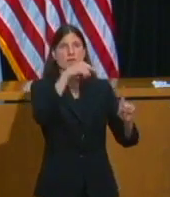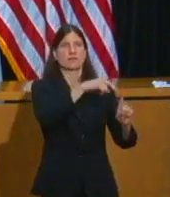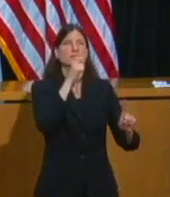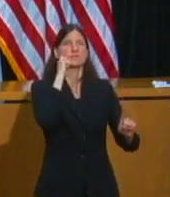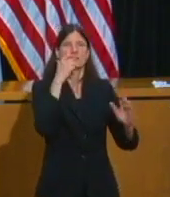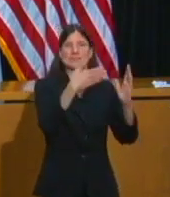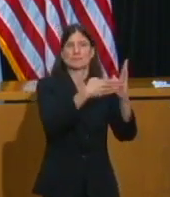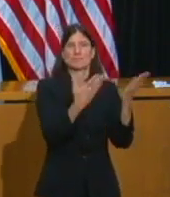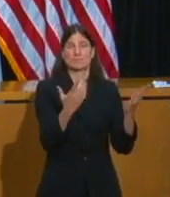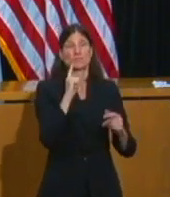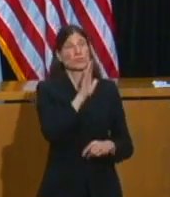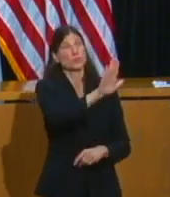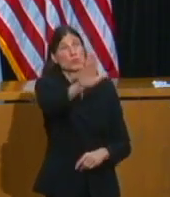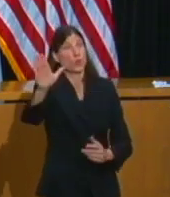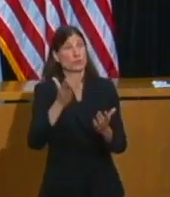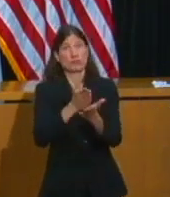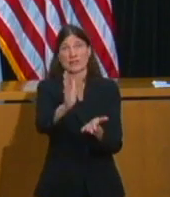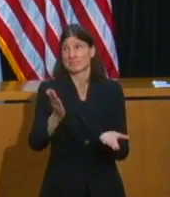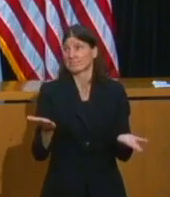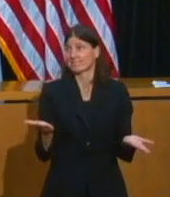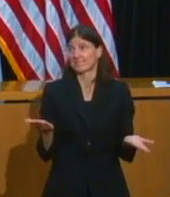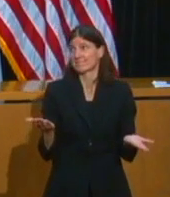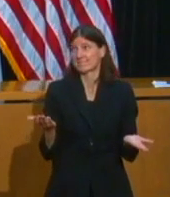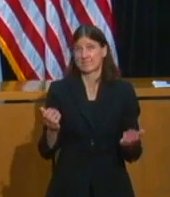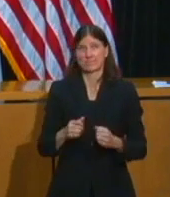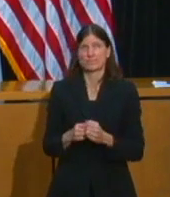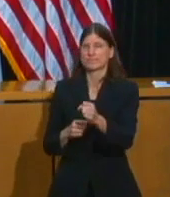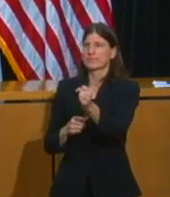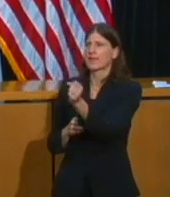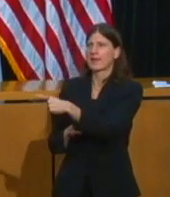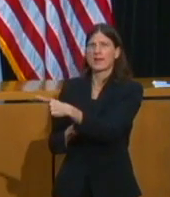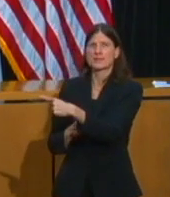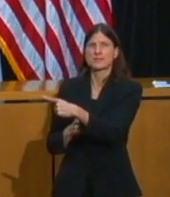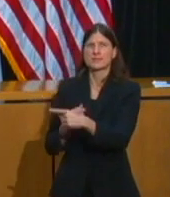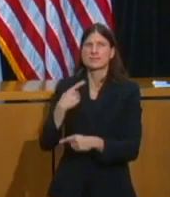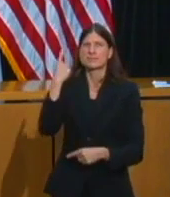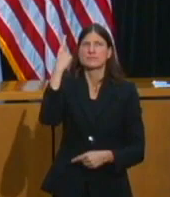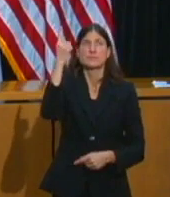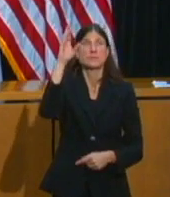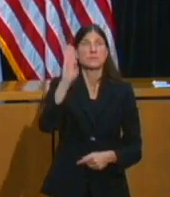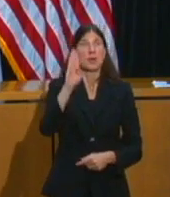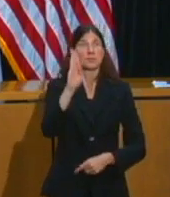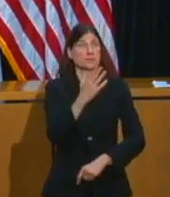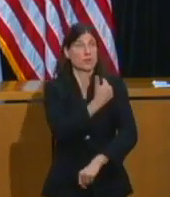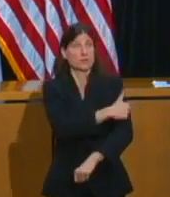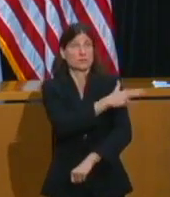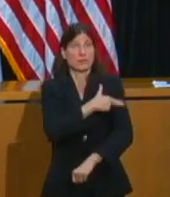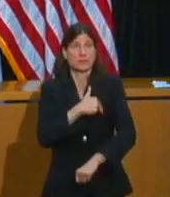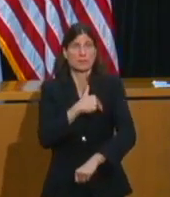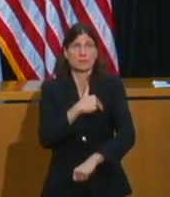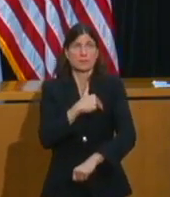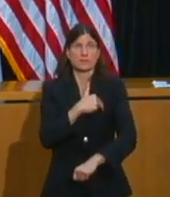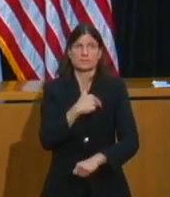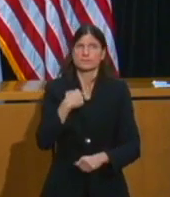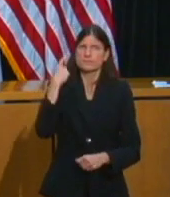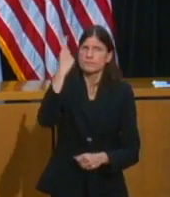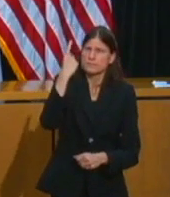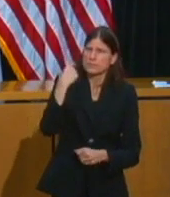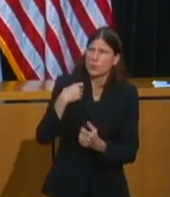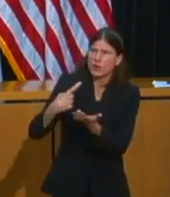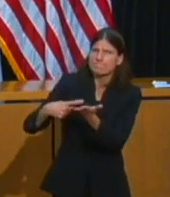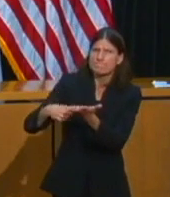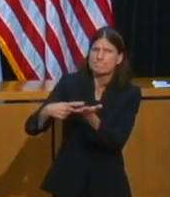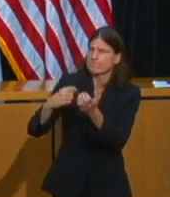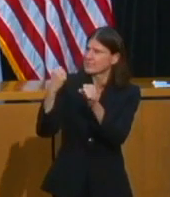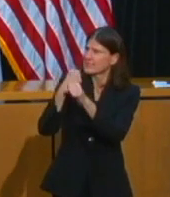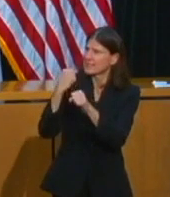look like? Positive tests in Suffolk County, hospitalizations in Boston area hospitals? Are there key factors you're looking at to determine if